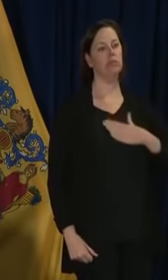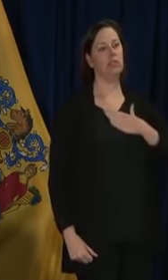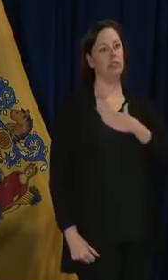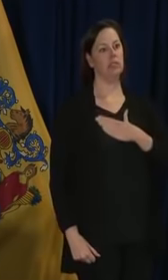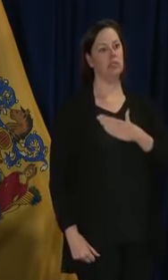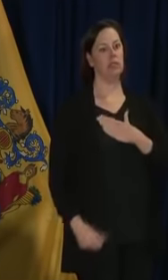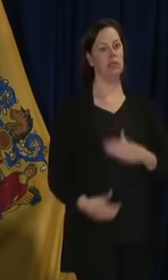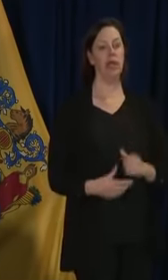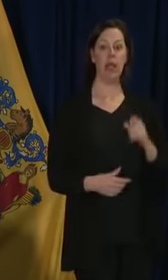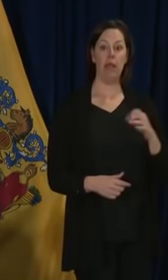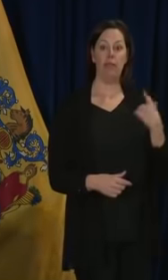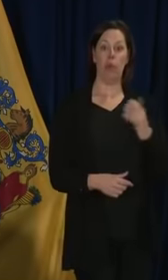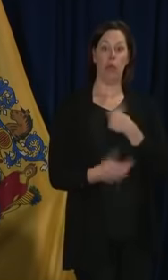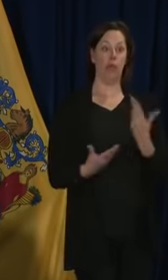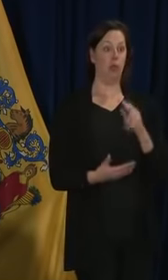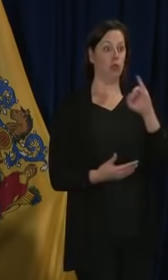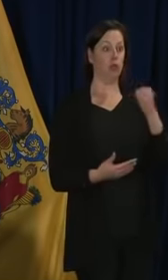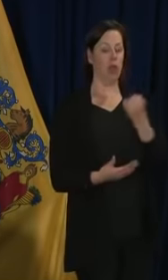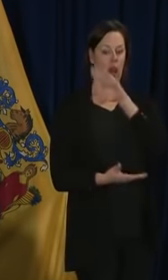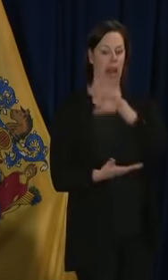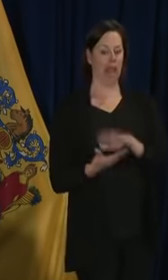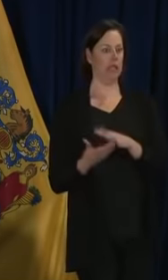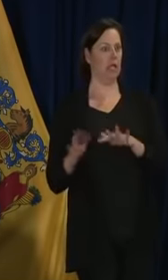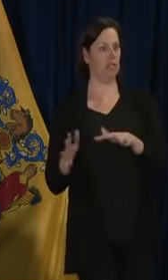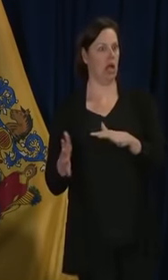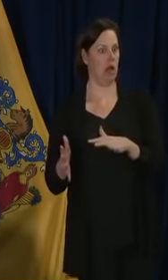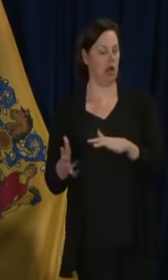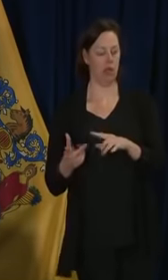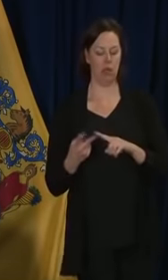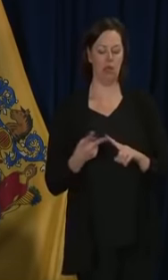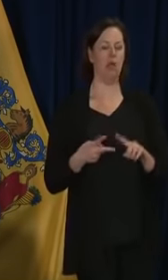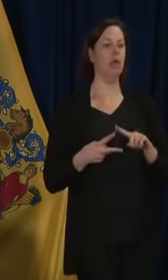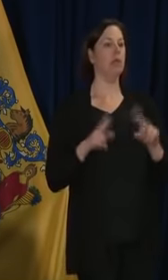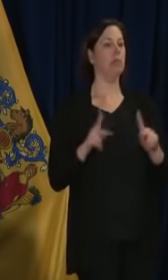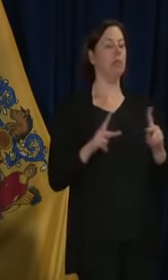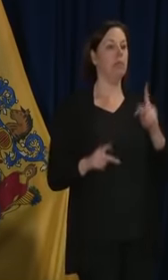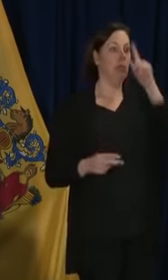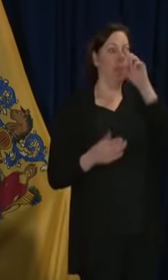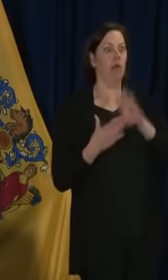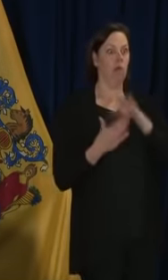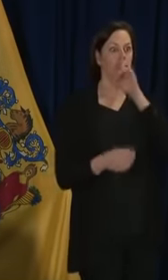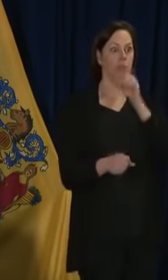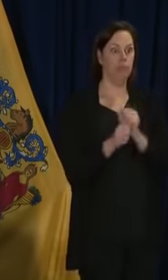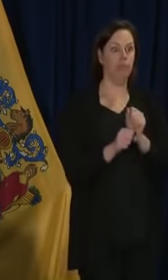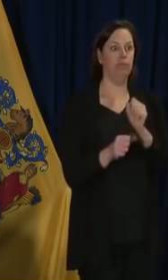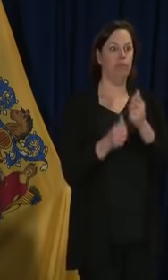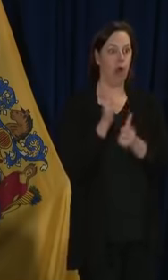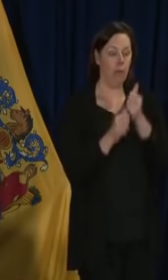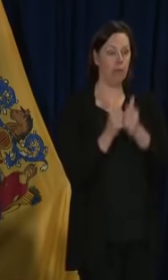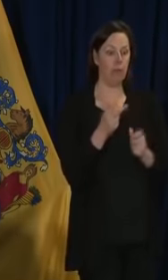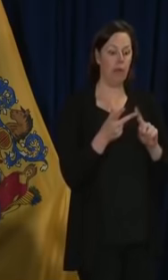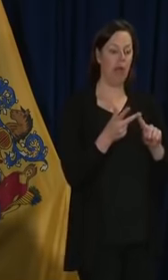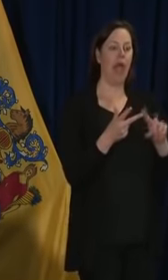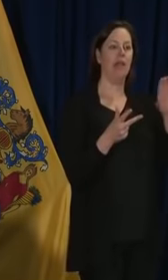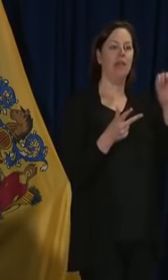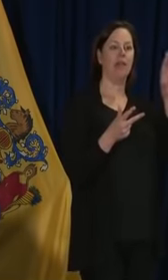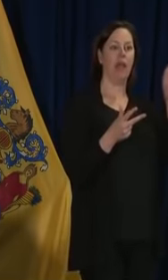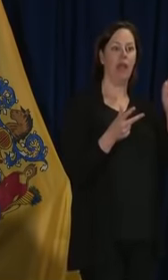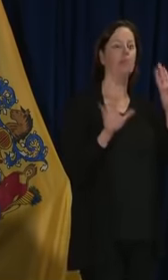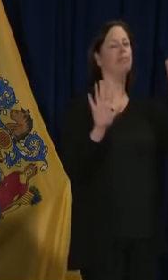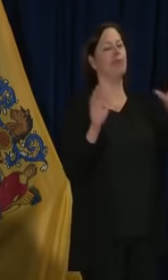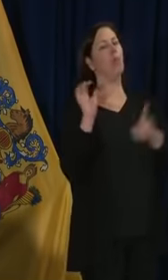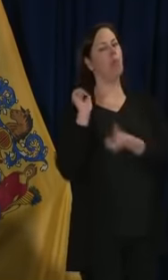And I think if we do all of that, if we lessen anxiety, if we get folks to believe, if we get everybody to care, and overwhelmingly